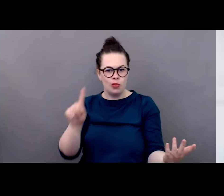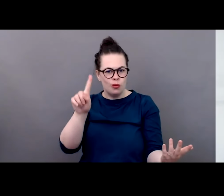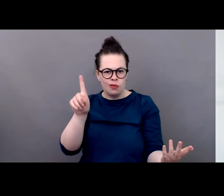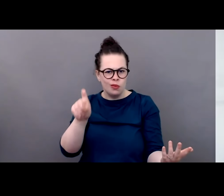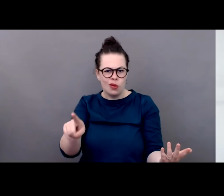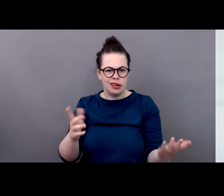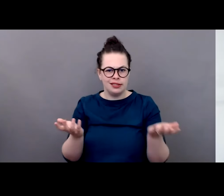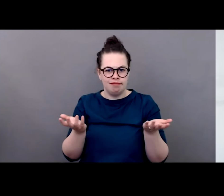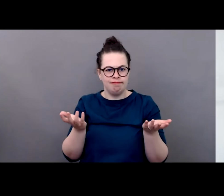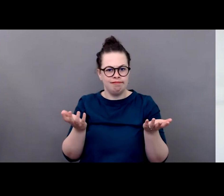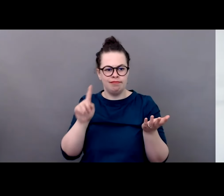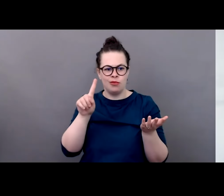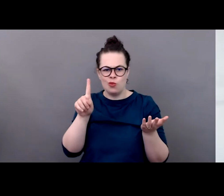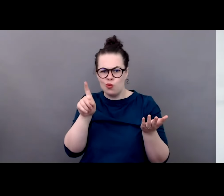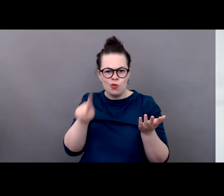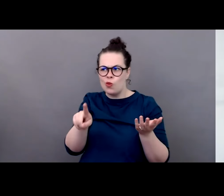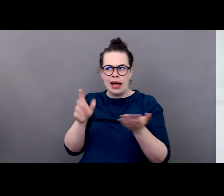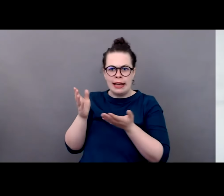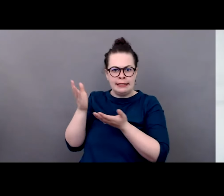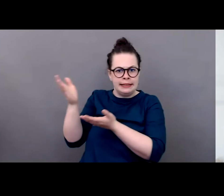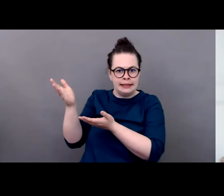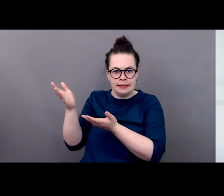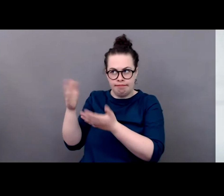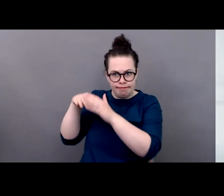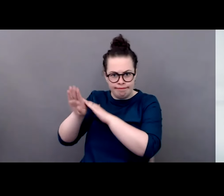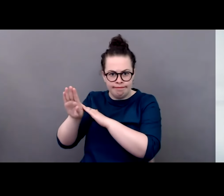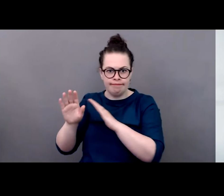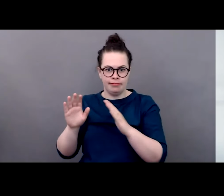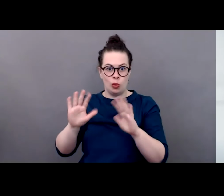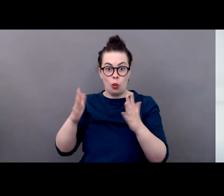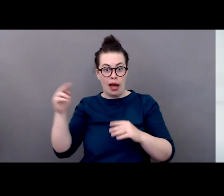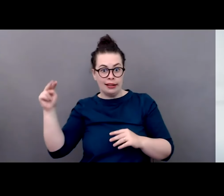participating in such a procedure in any of these ways?